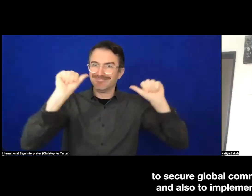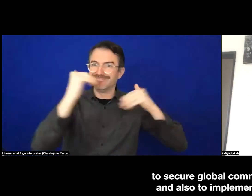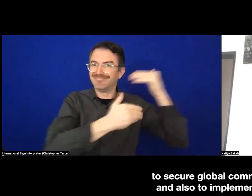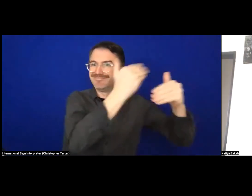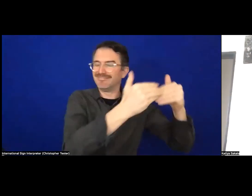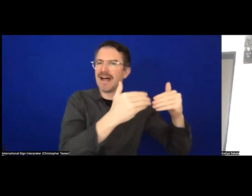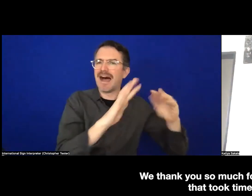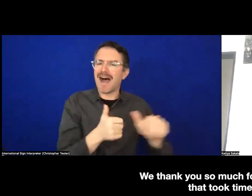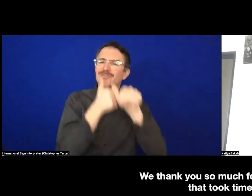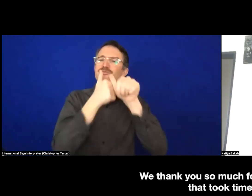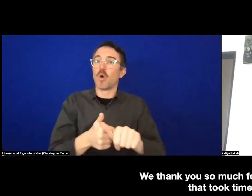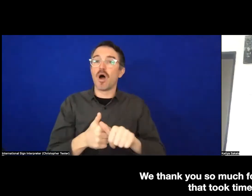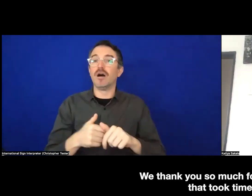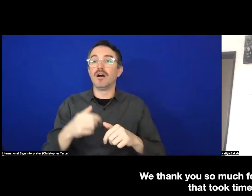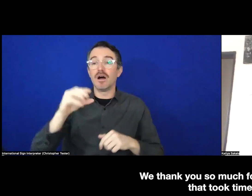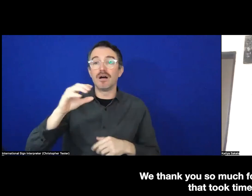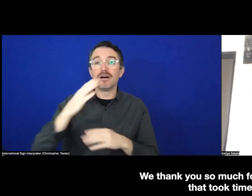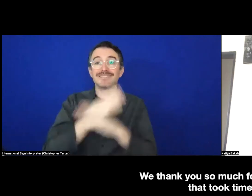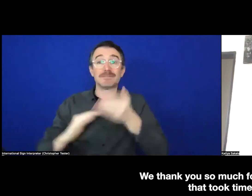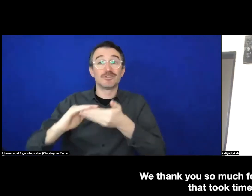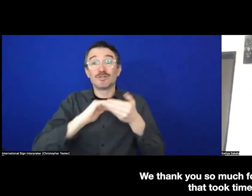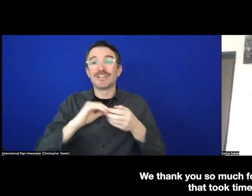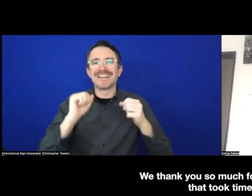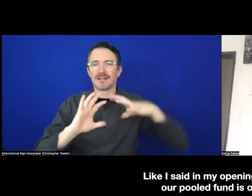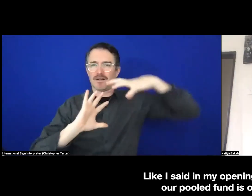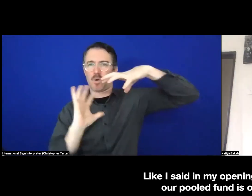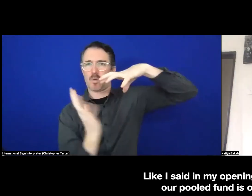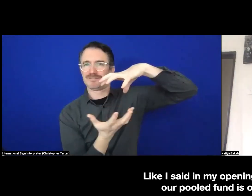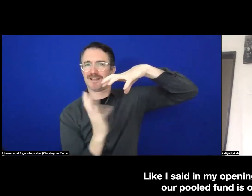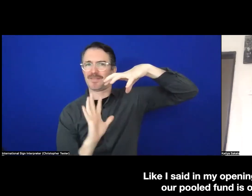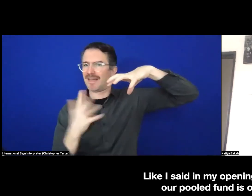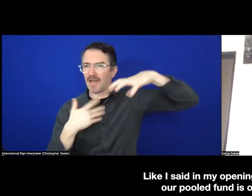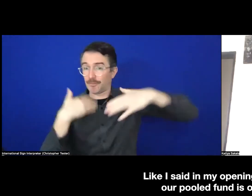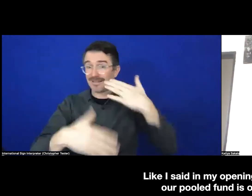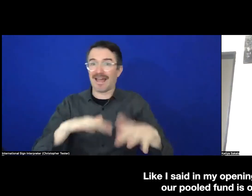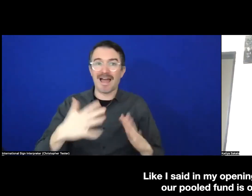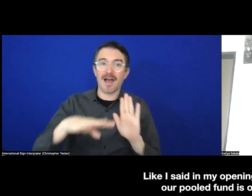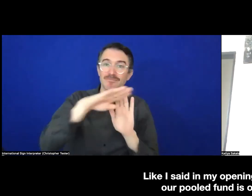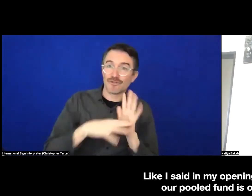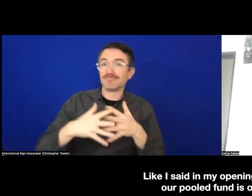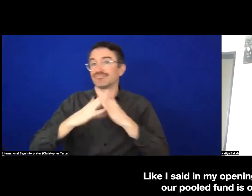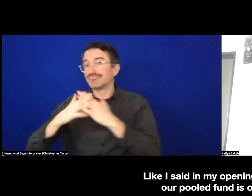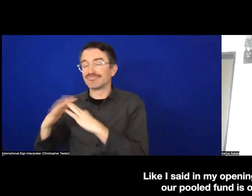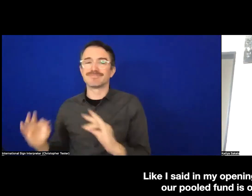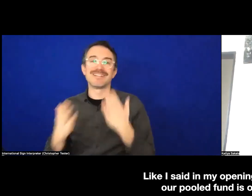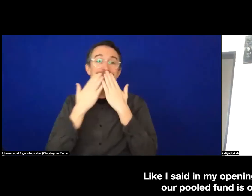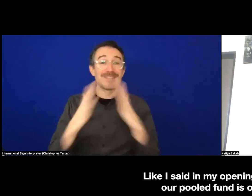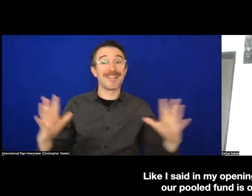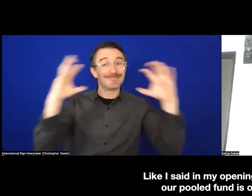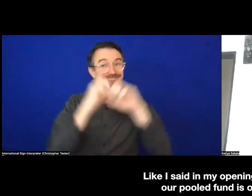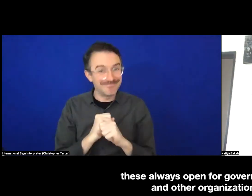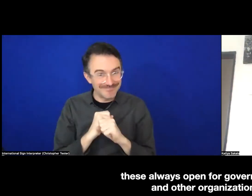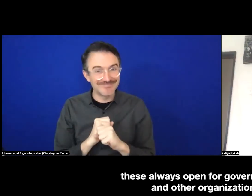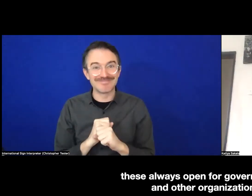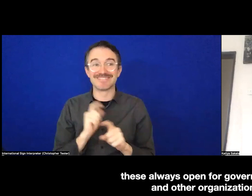commitments and also to implement them. We thank you so much for all of you that took time. Like I said in my opening remarks, our PUD fund